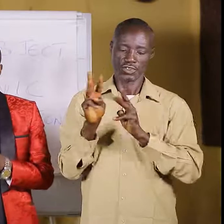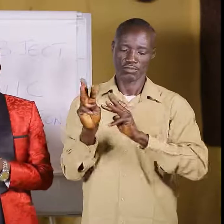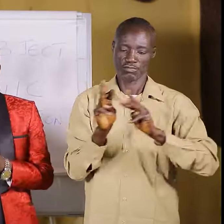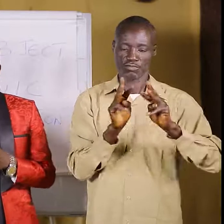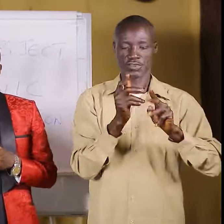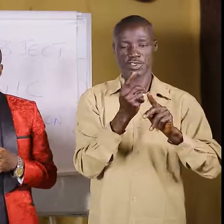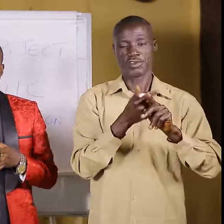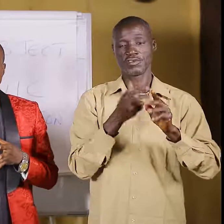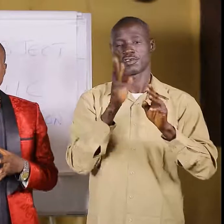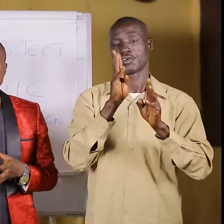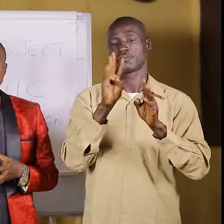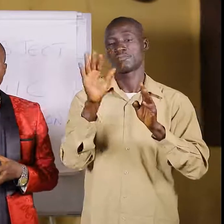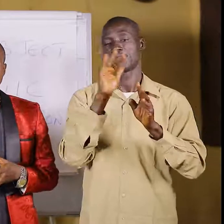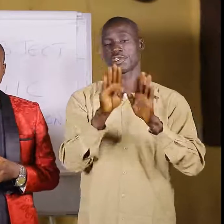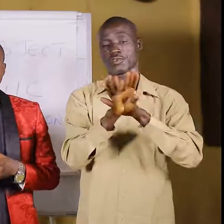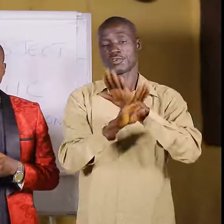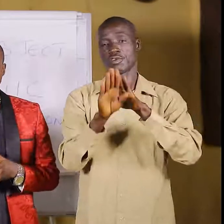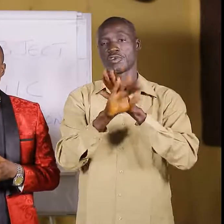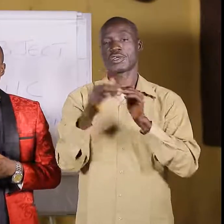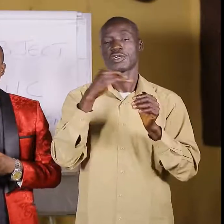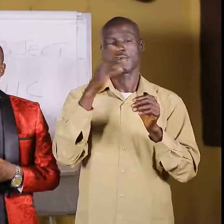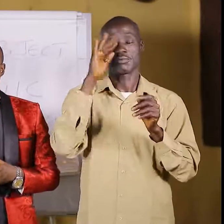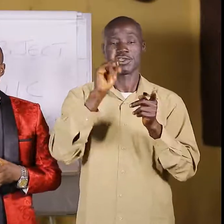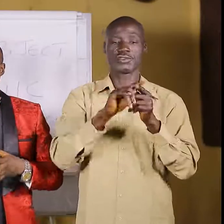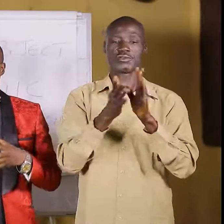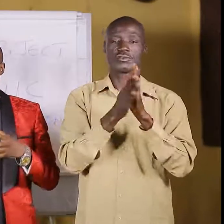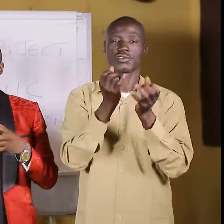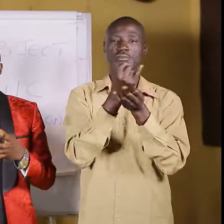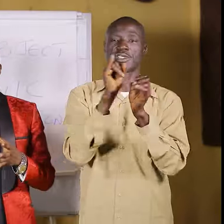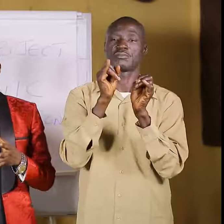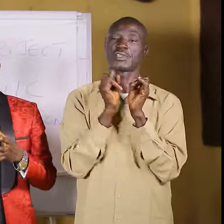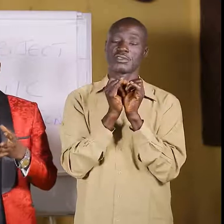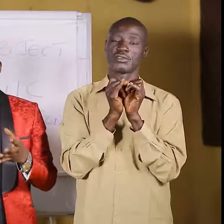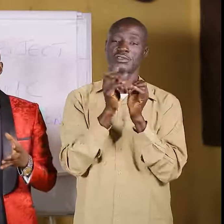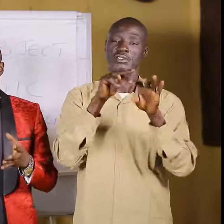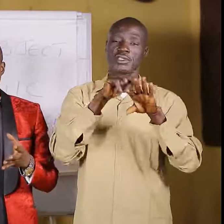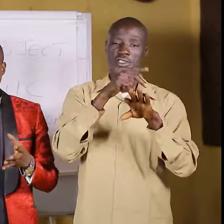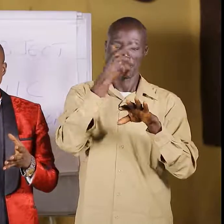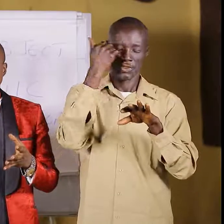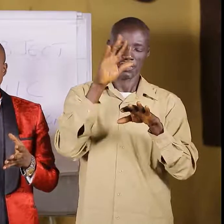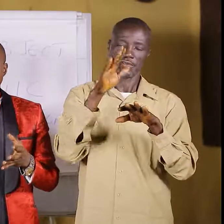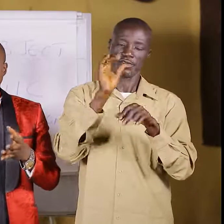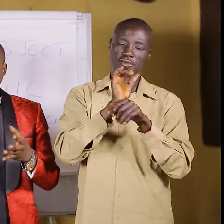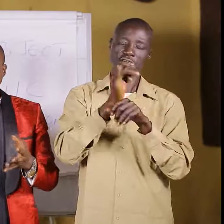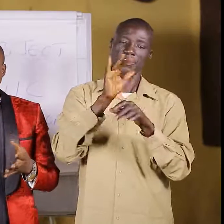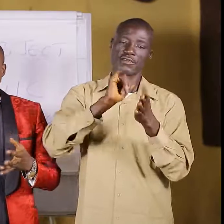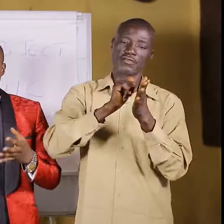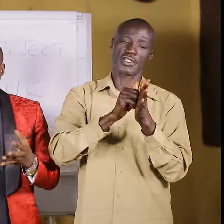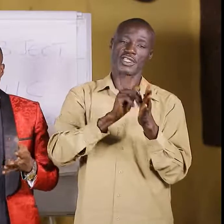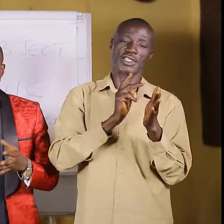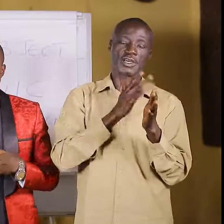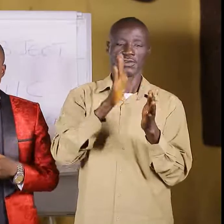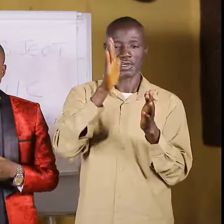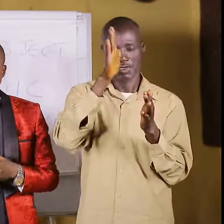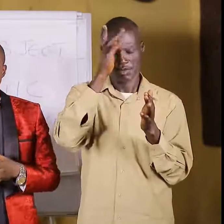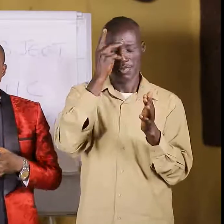a colony to an independent nation. Why? Because of the activities of this great nationalist. They struggled and